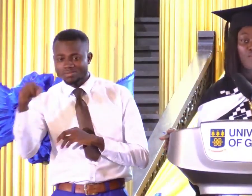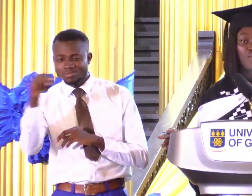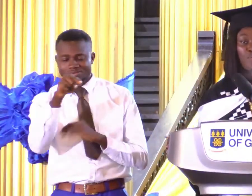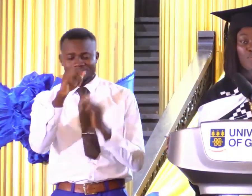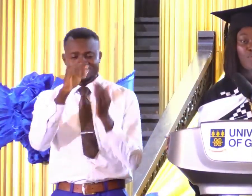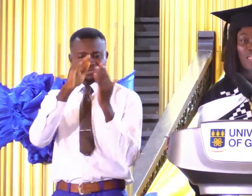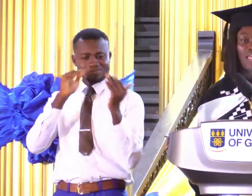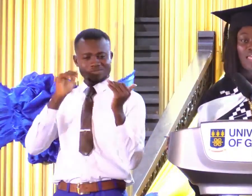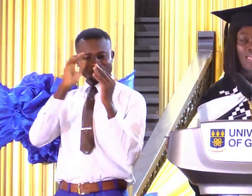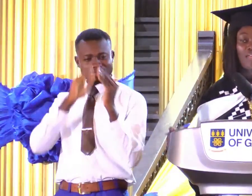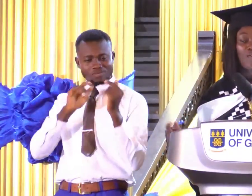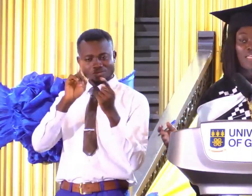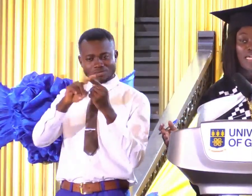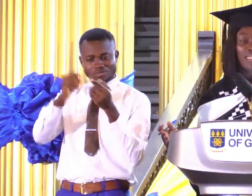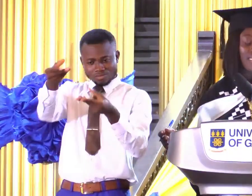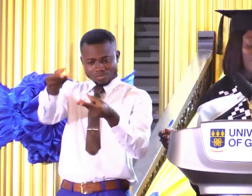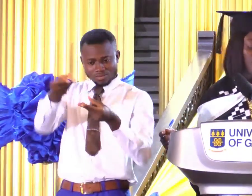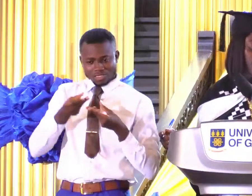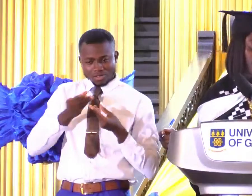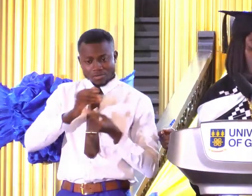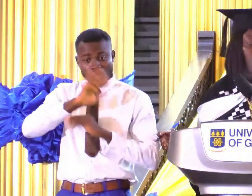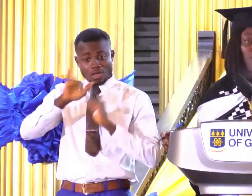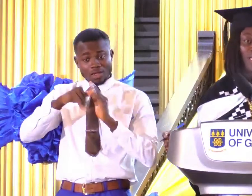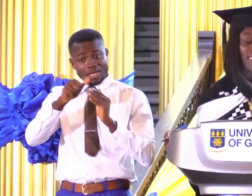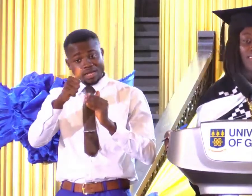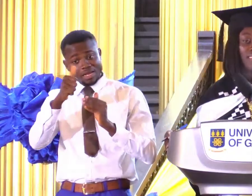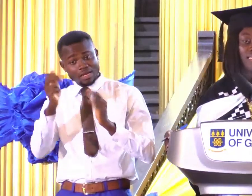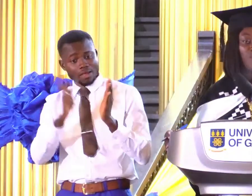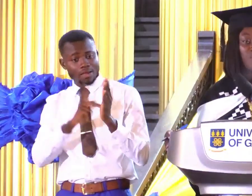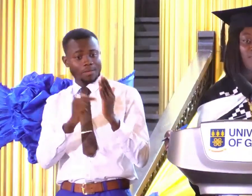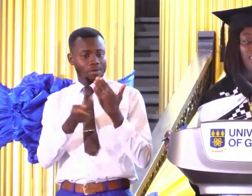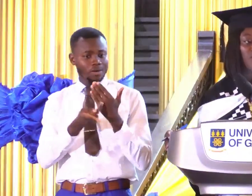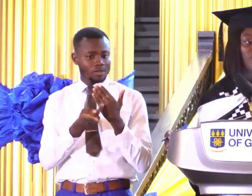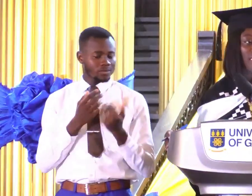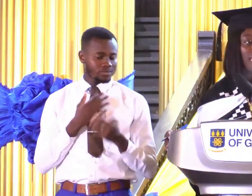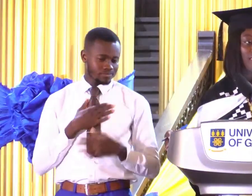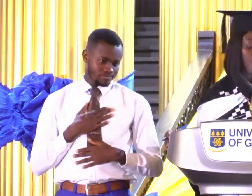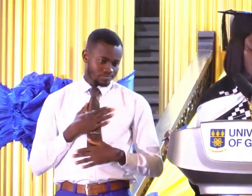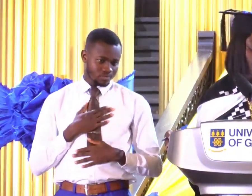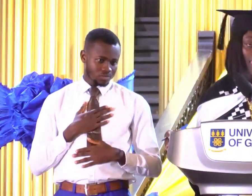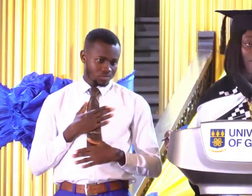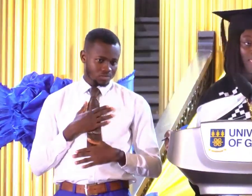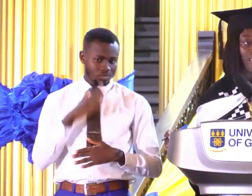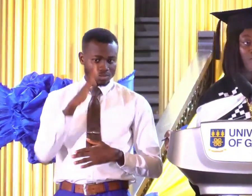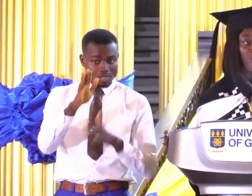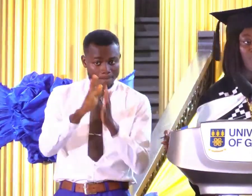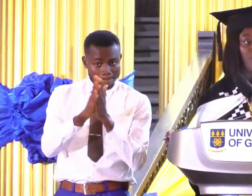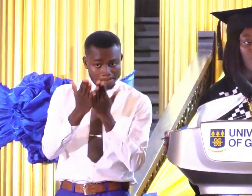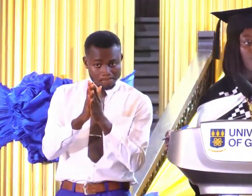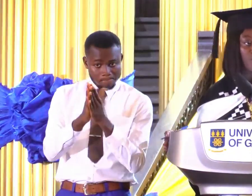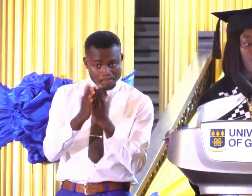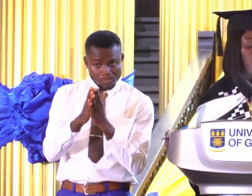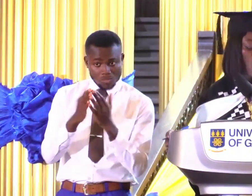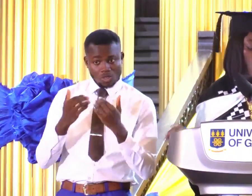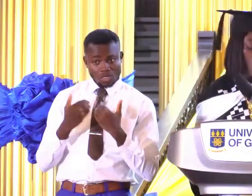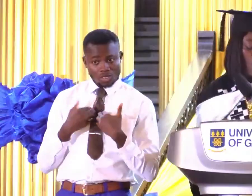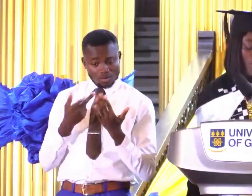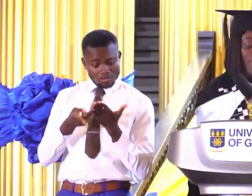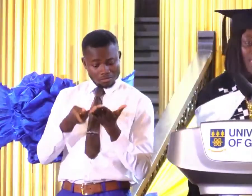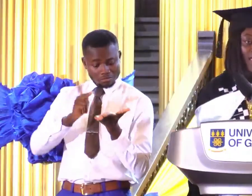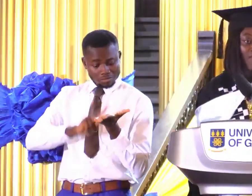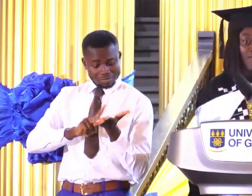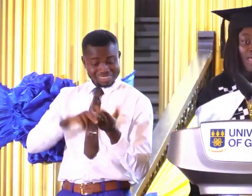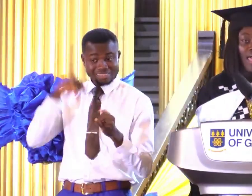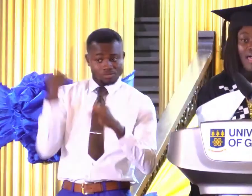receiving you in all our other events. And so kindly turn with me to the back page of the brochure where